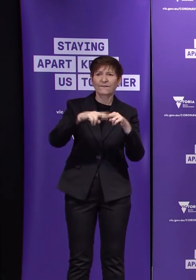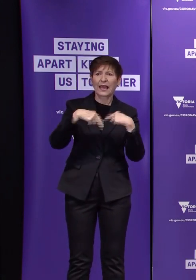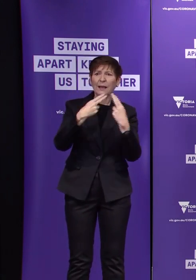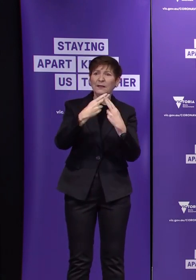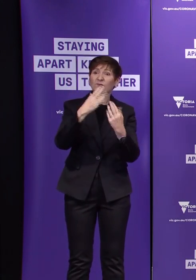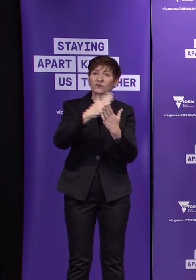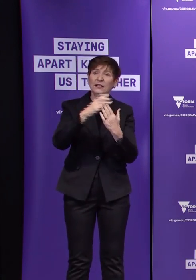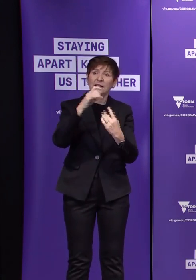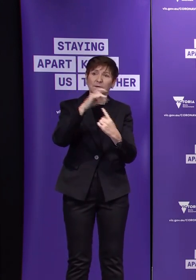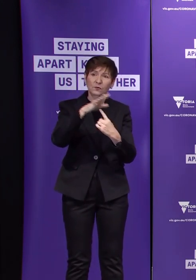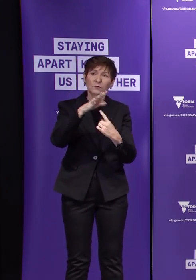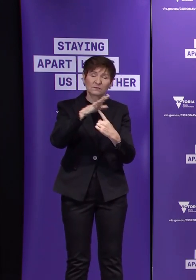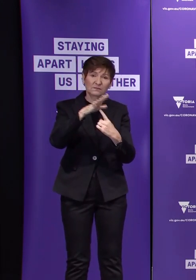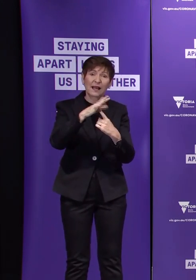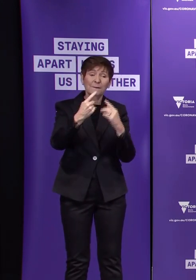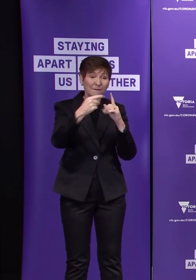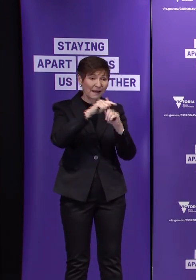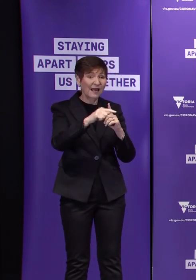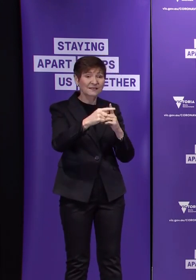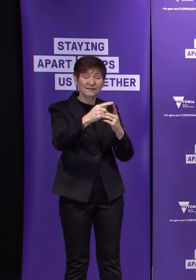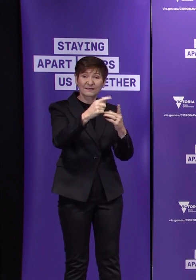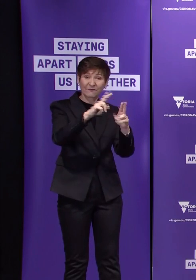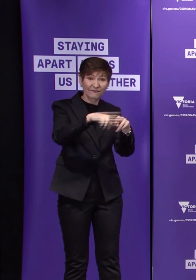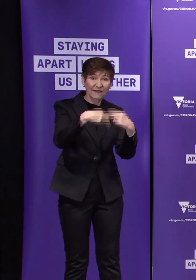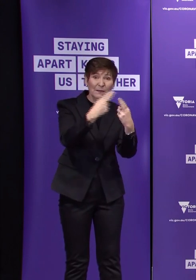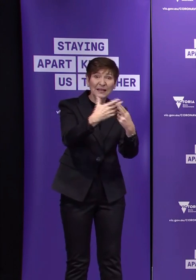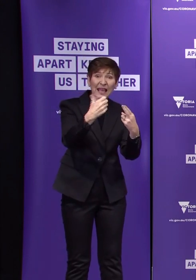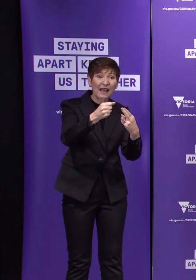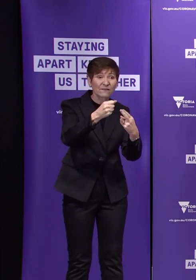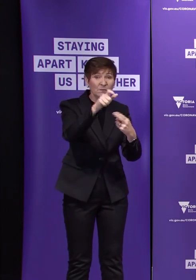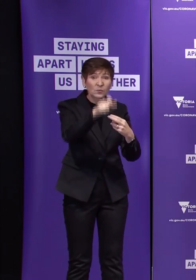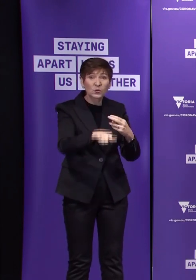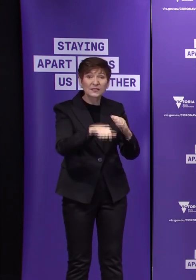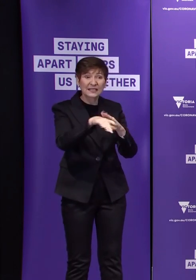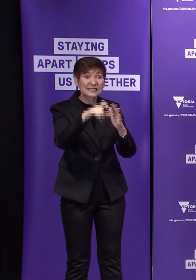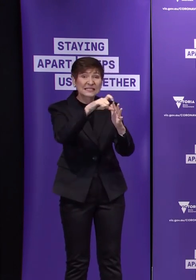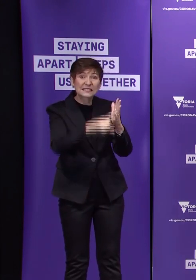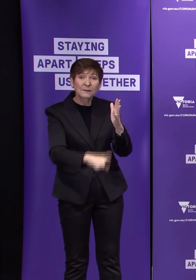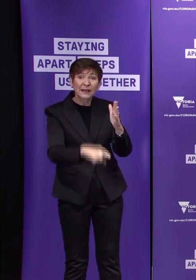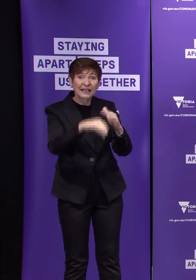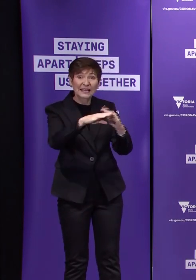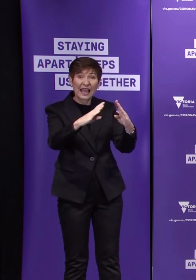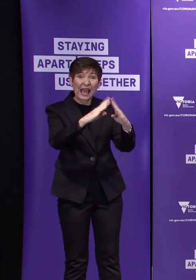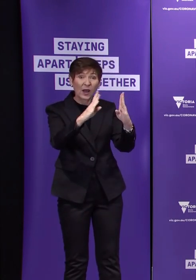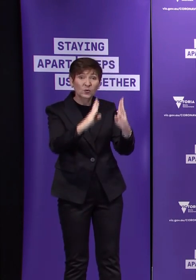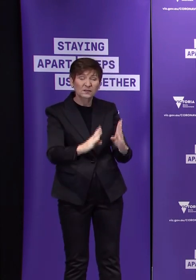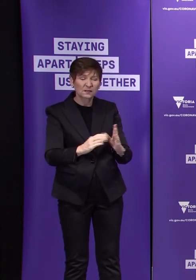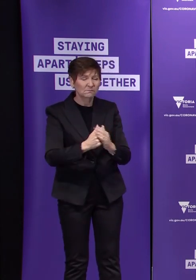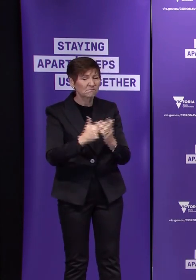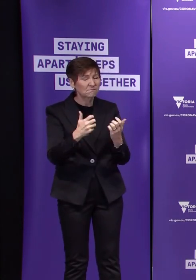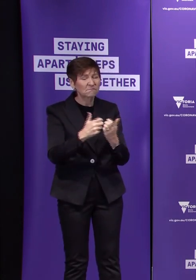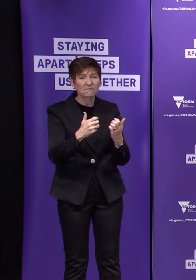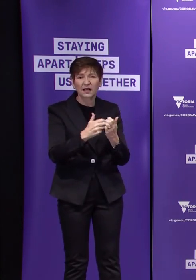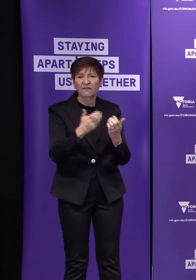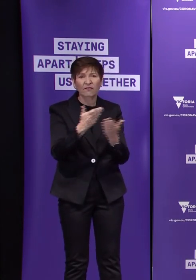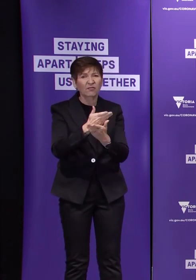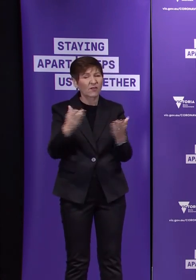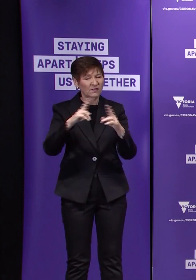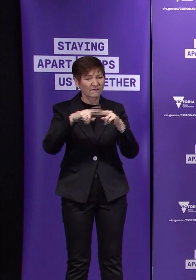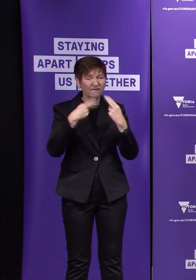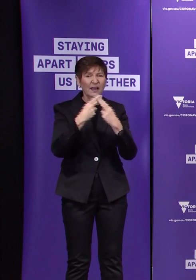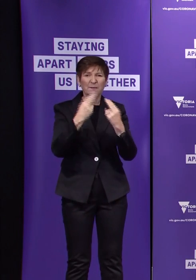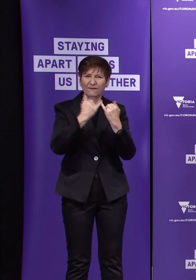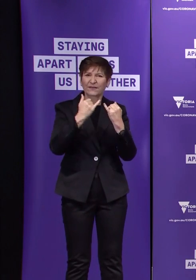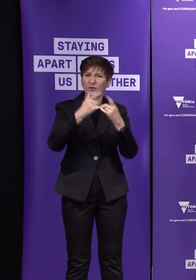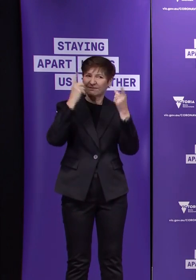information to those families who are experiencing, really significant stress, many of them. It's a very anxious time, but it's